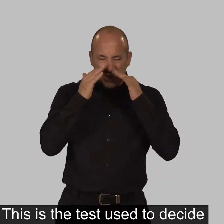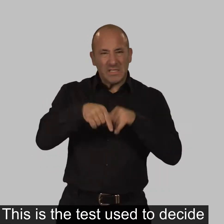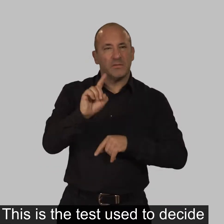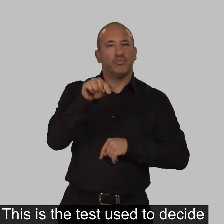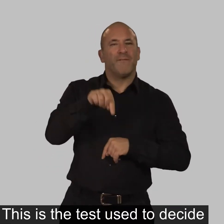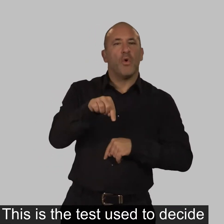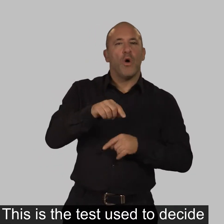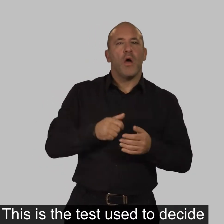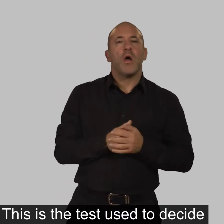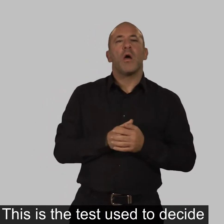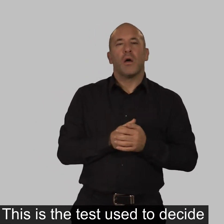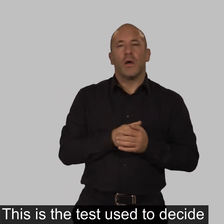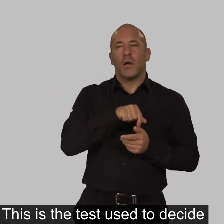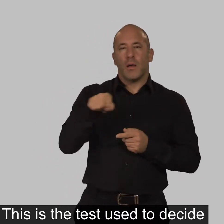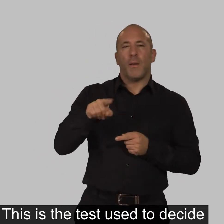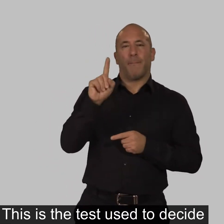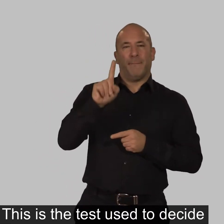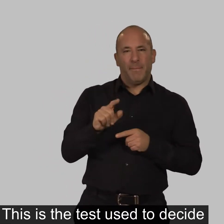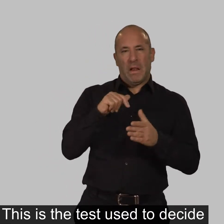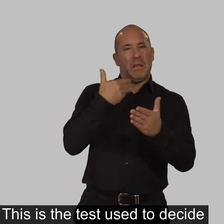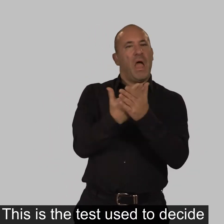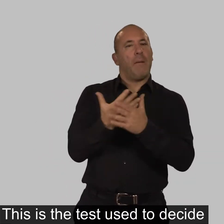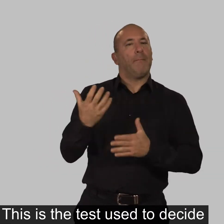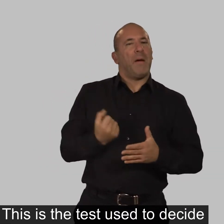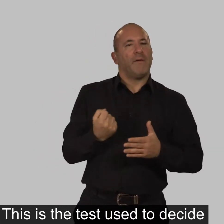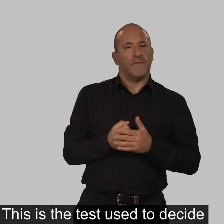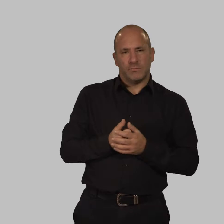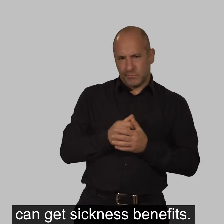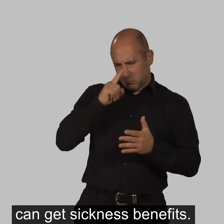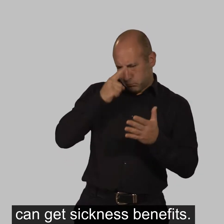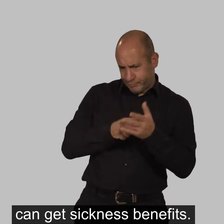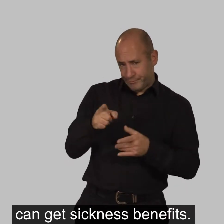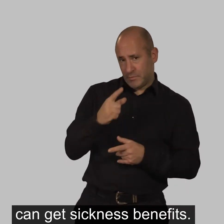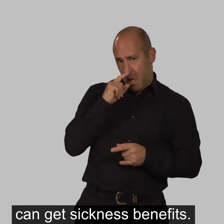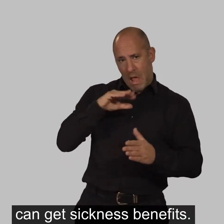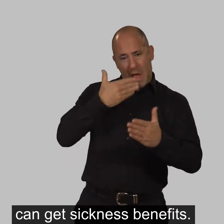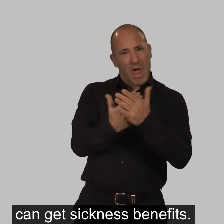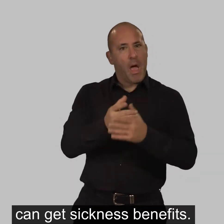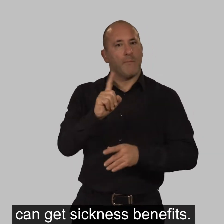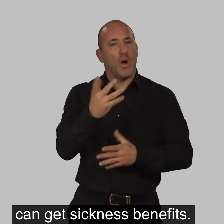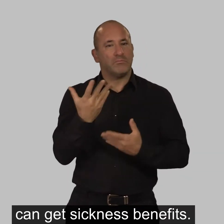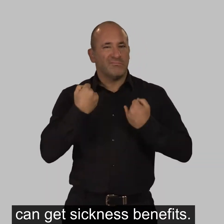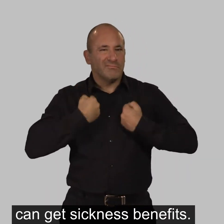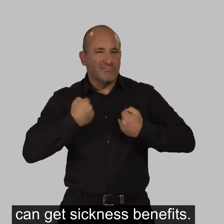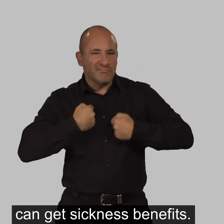This is the test used to decide whether welfare claimants can get sickness benefits.